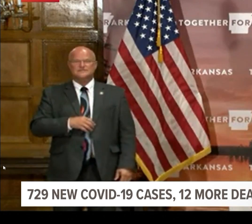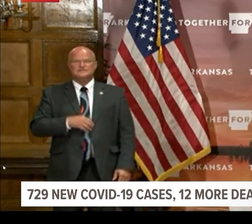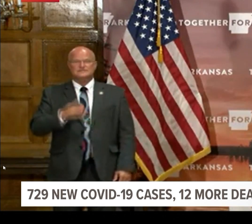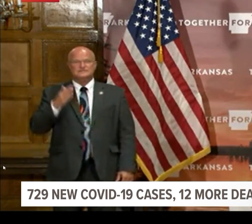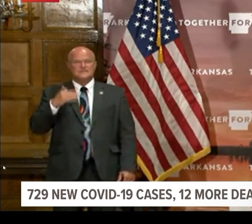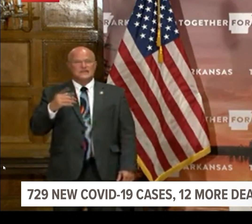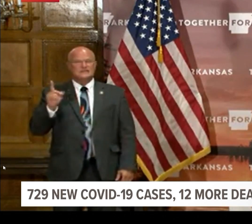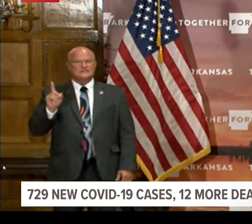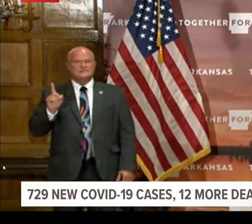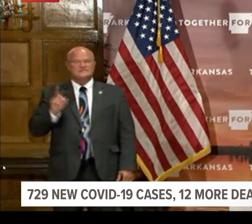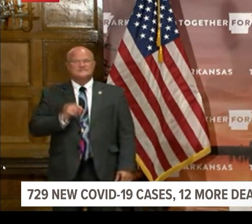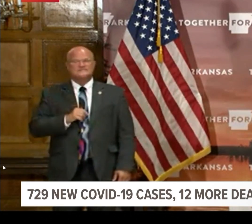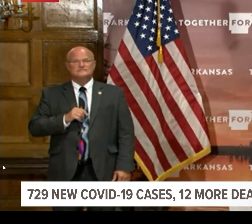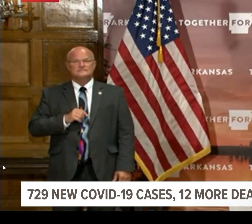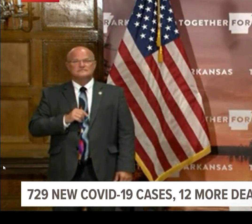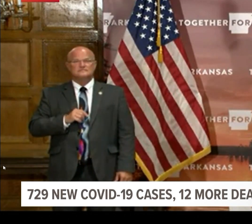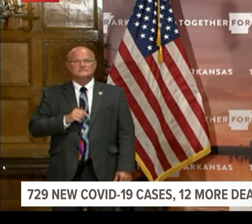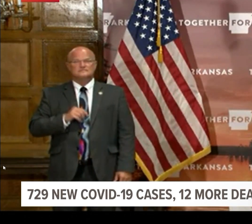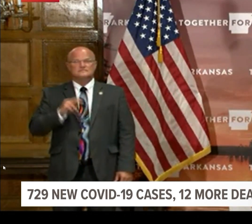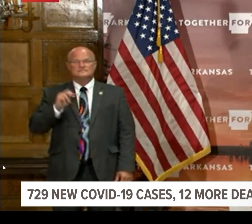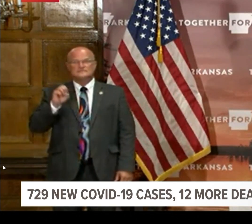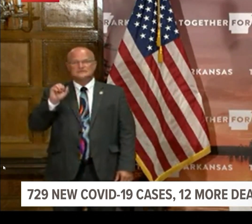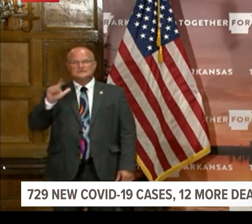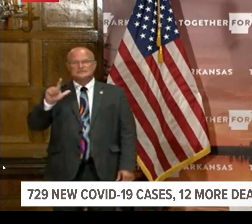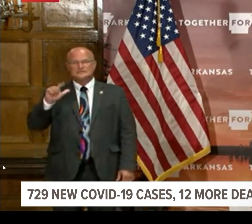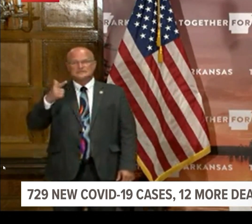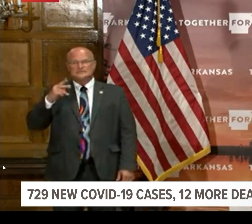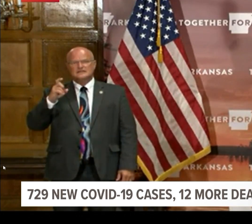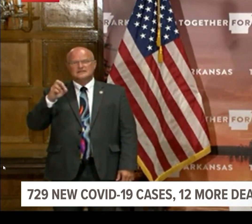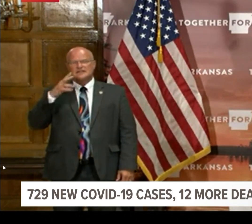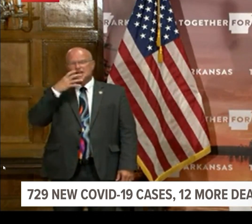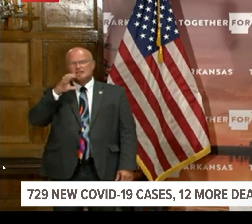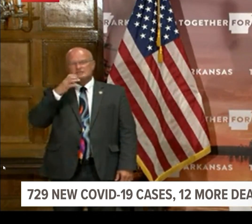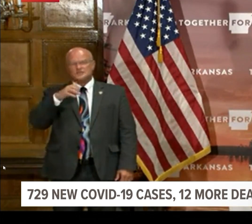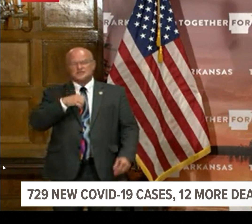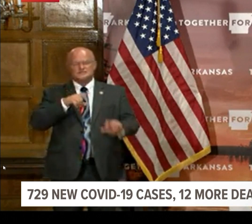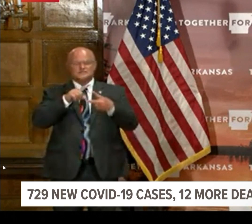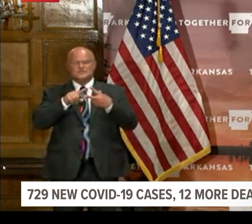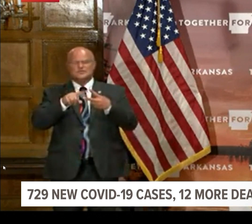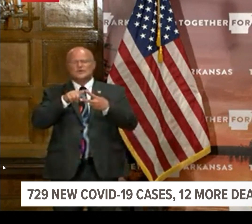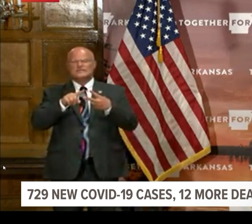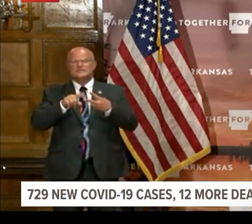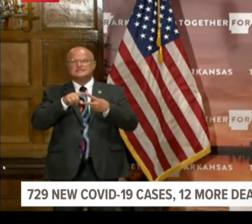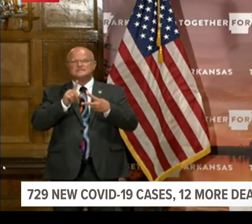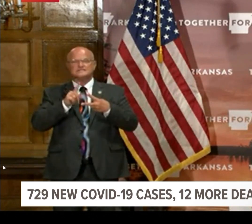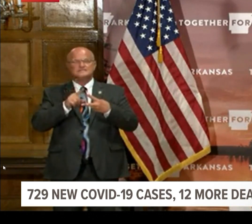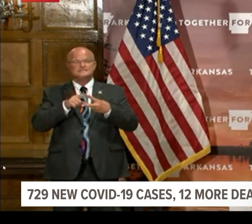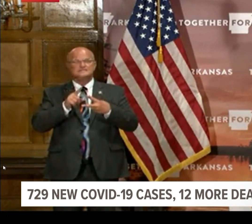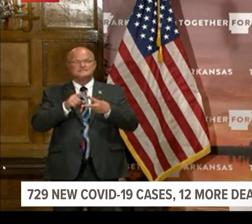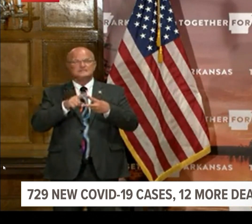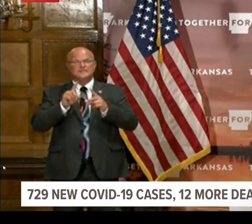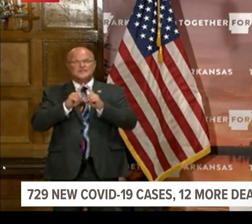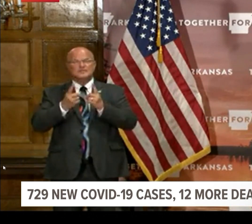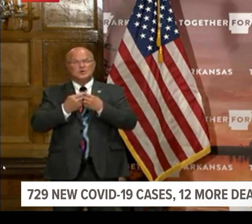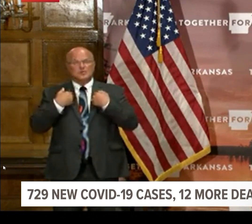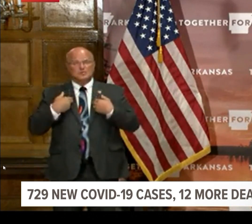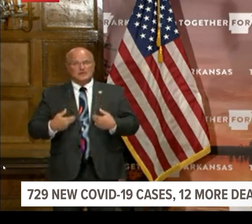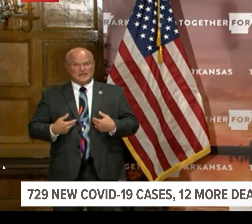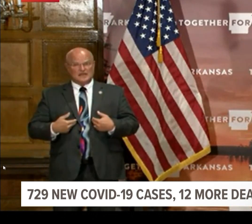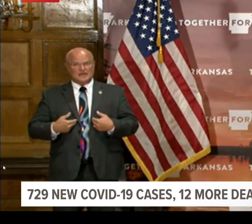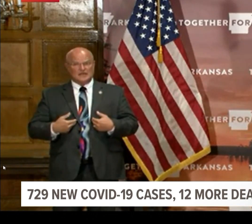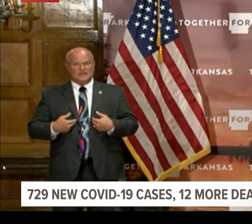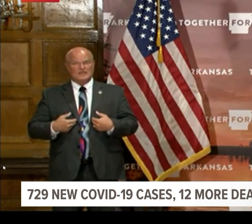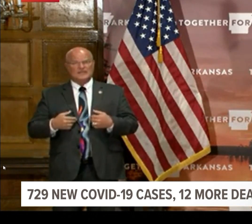Next. Hi, Governor. It's Neil Gladner in Hot Springs. I have 2 questions, please. The first is the Department of Health's congregate